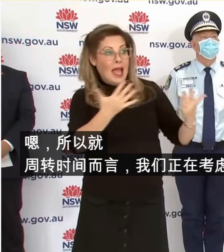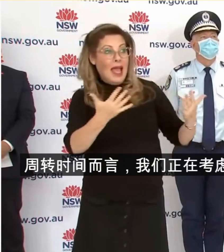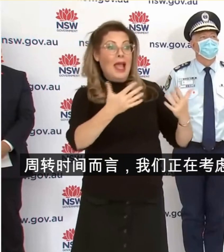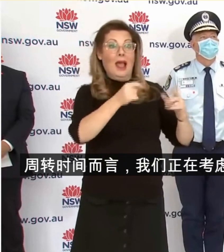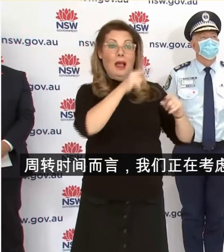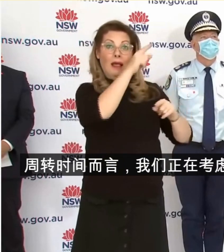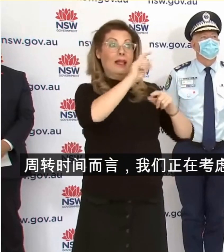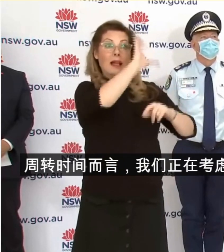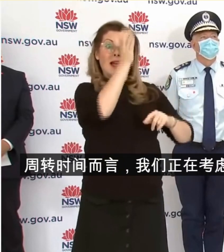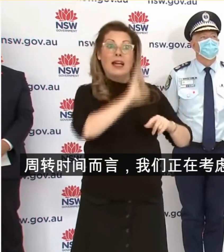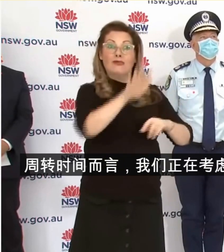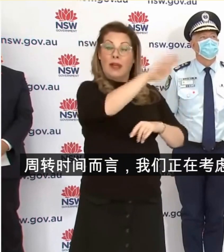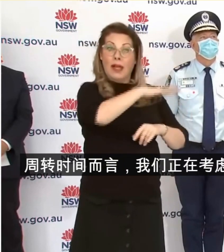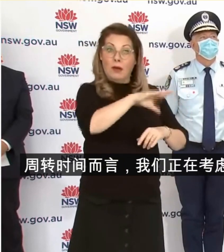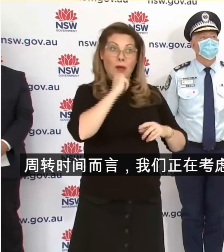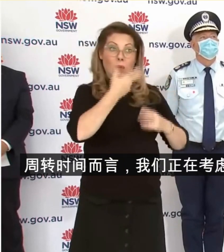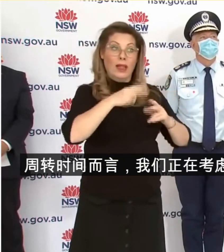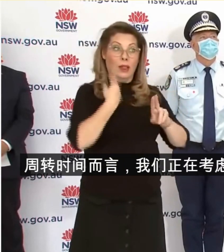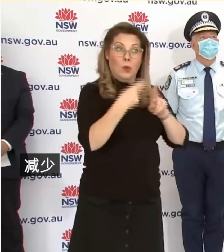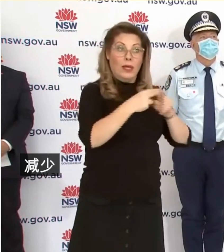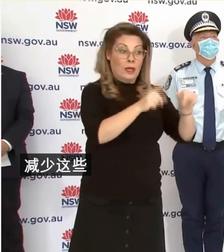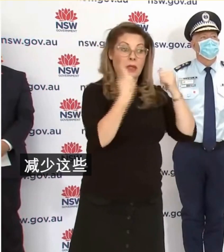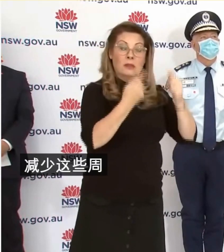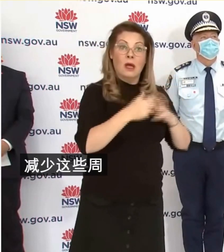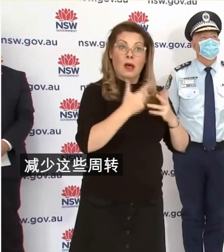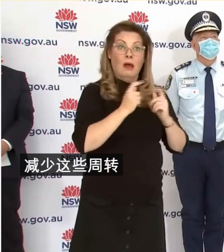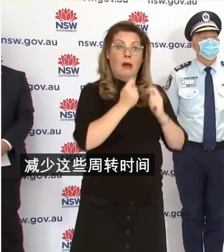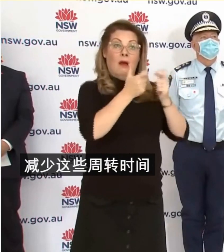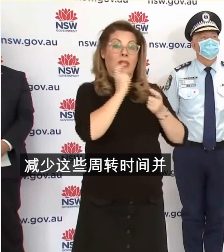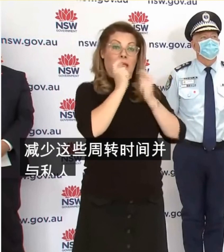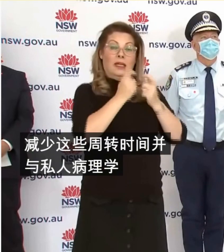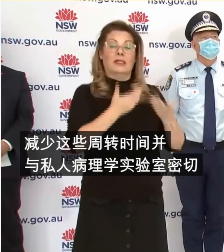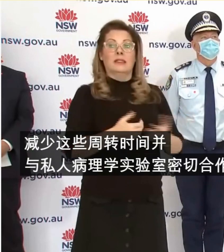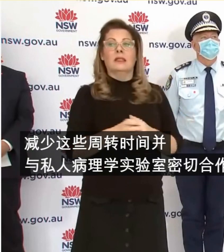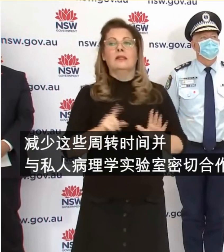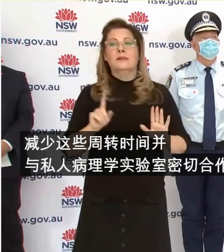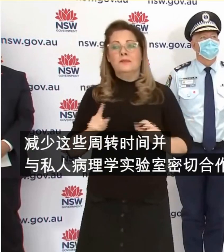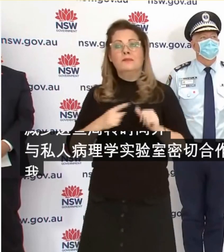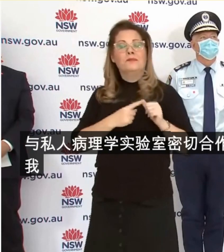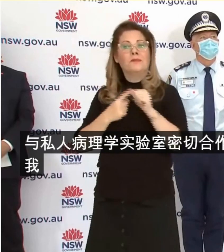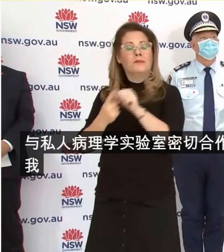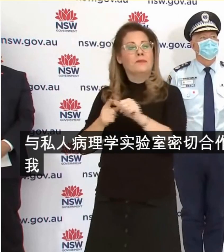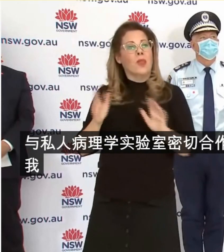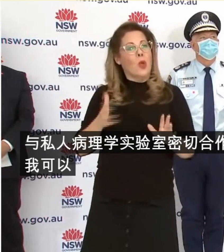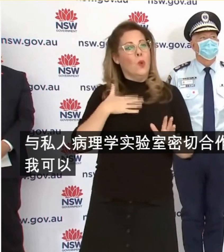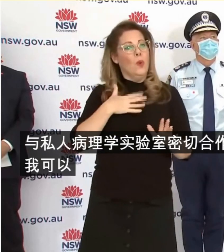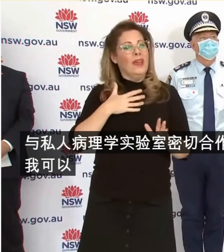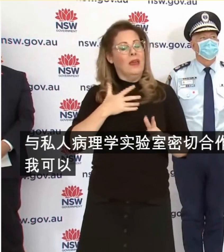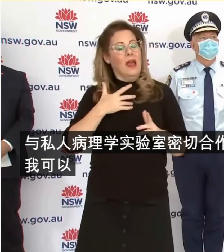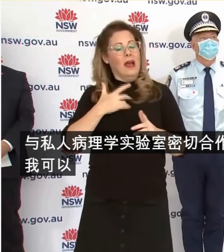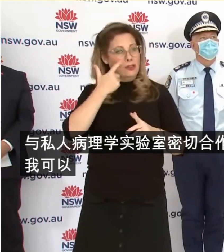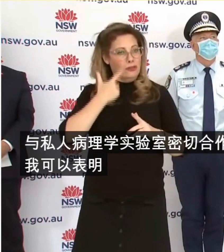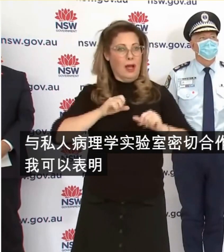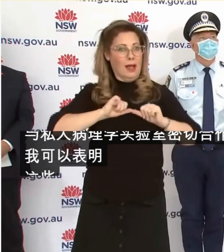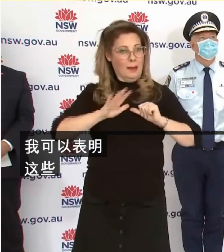time, we're looking at a range of strategies to reduce those turnaround times and working closely with the private pathology labs. Can